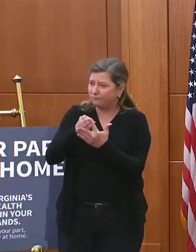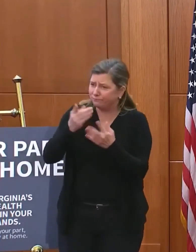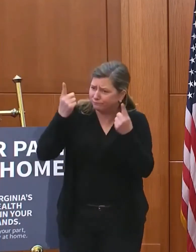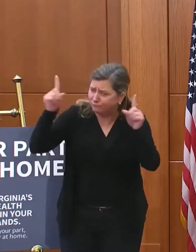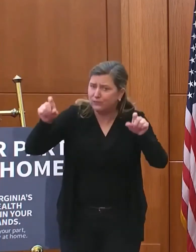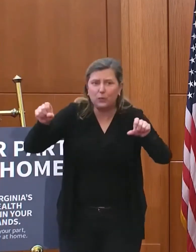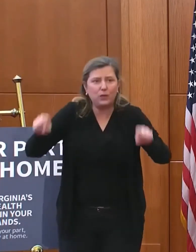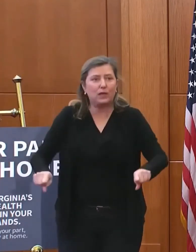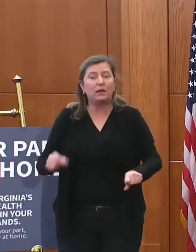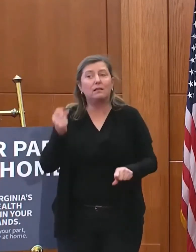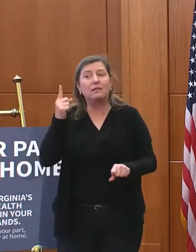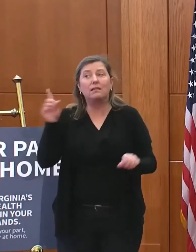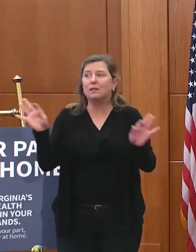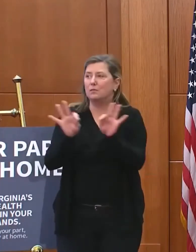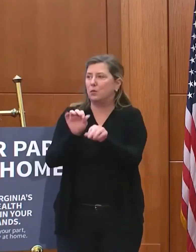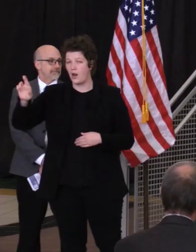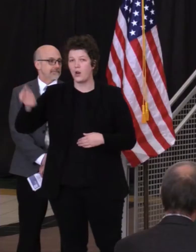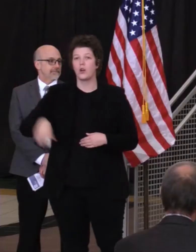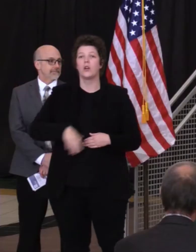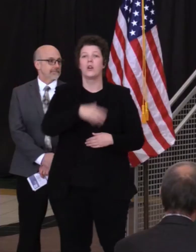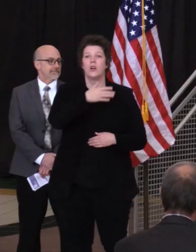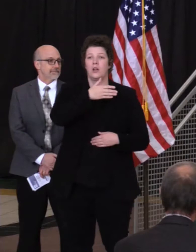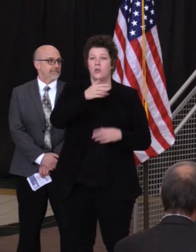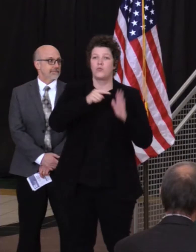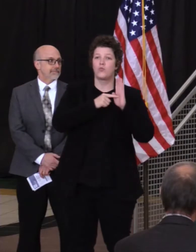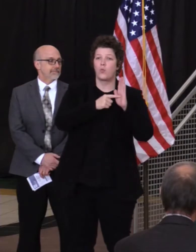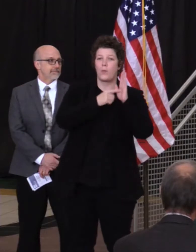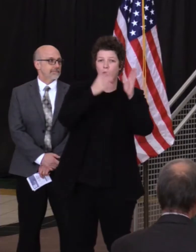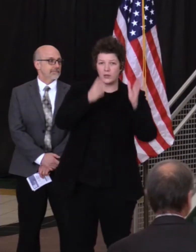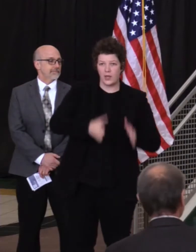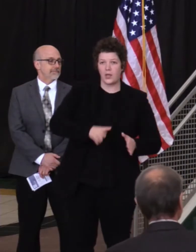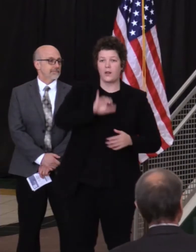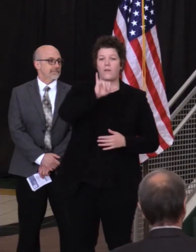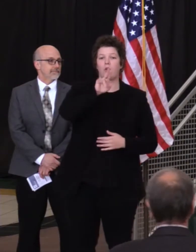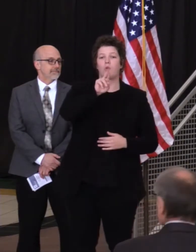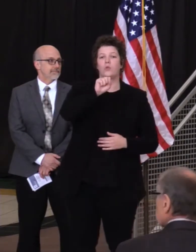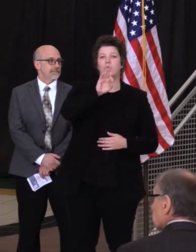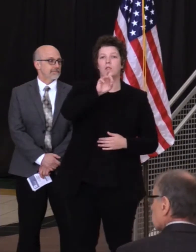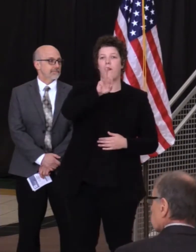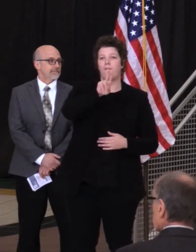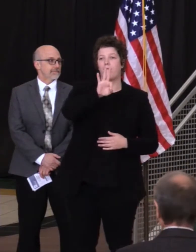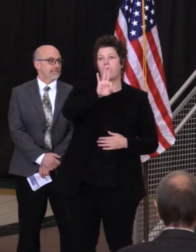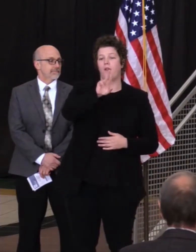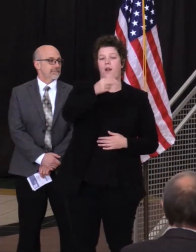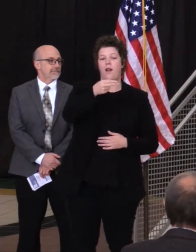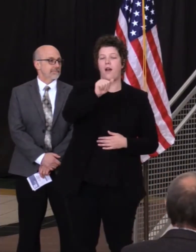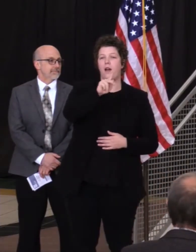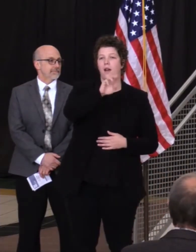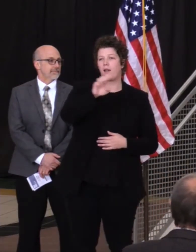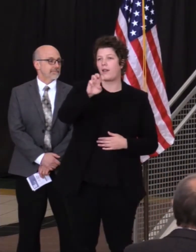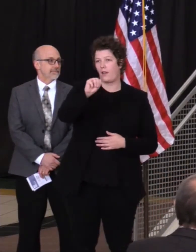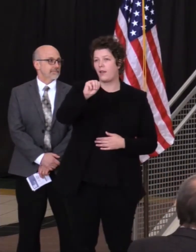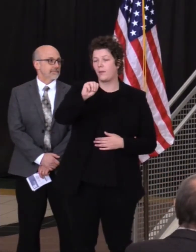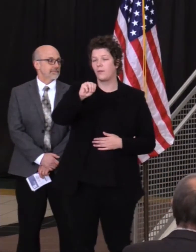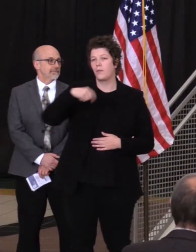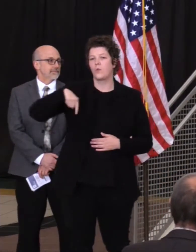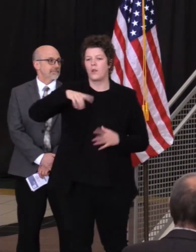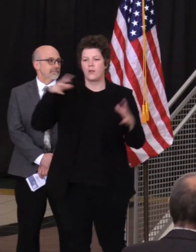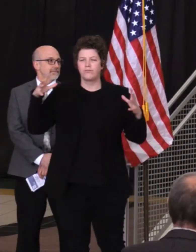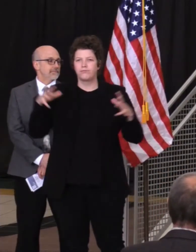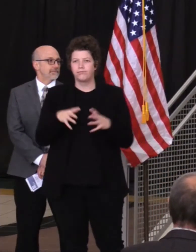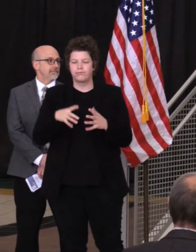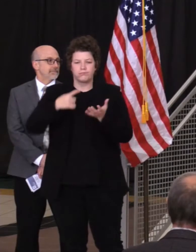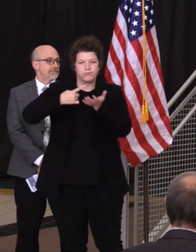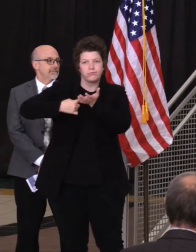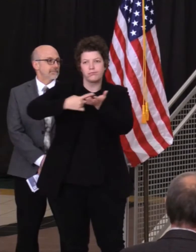all work together. We have been talking about how it is that we in the state and in this community, that